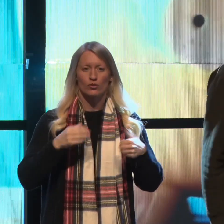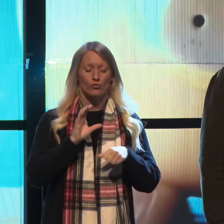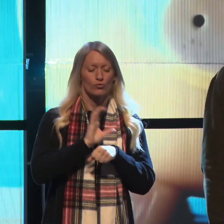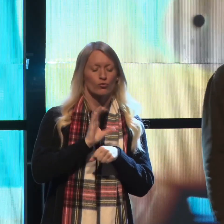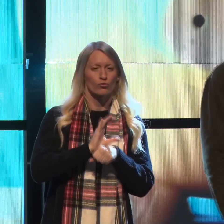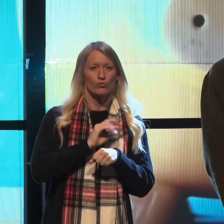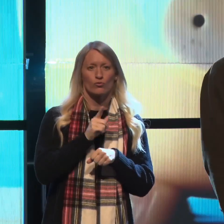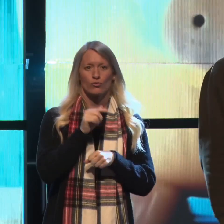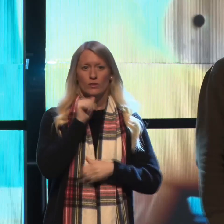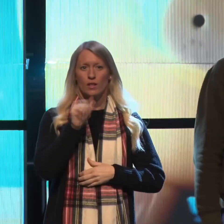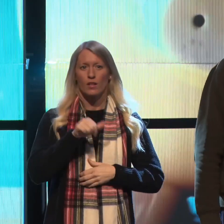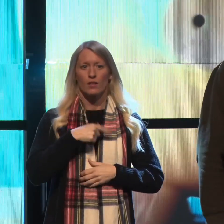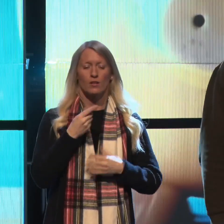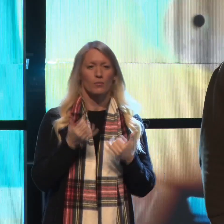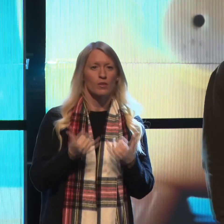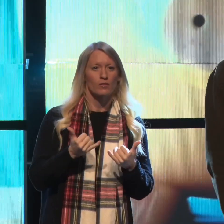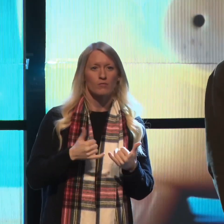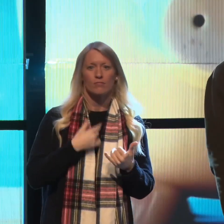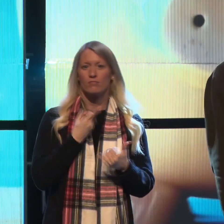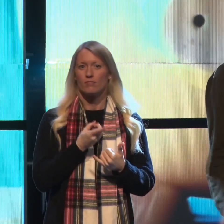weren't modern nation states